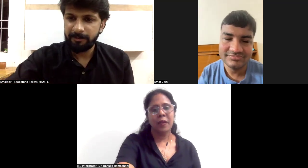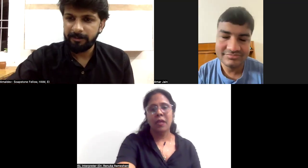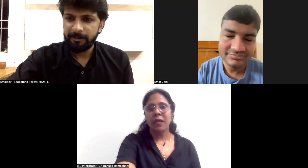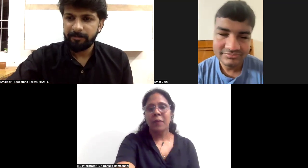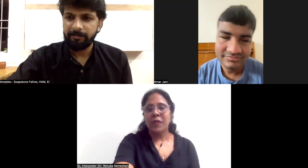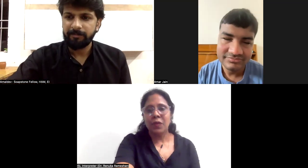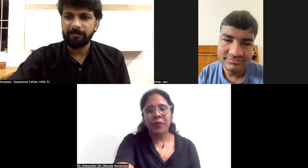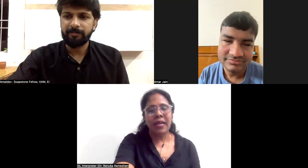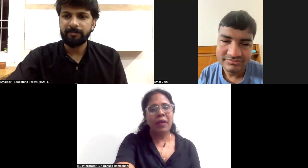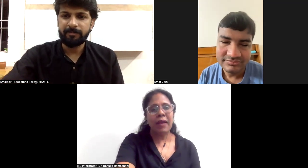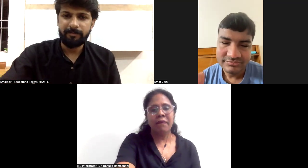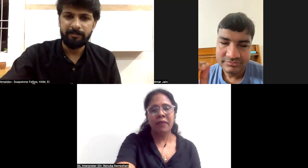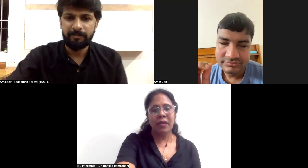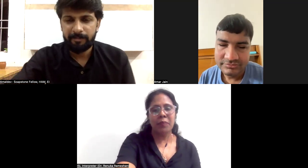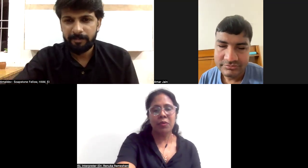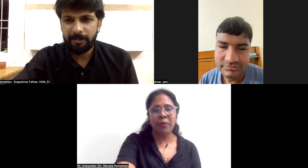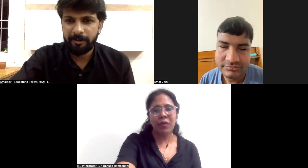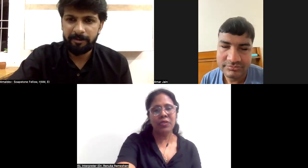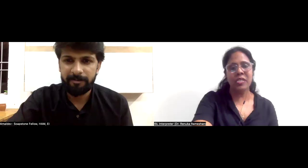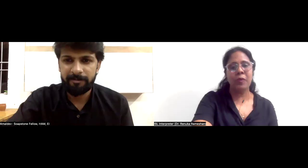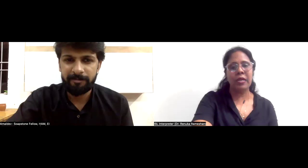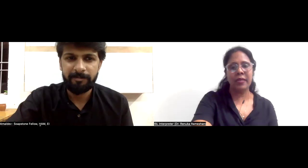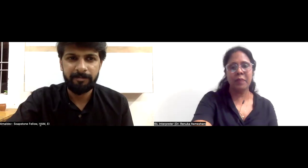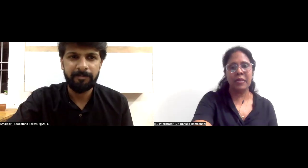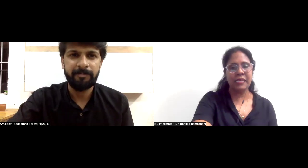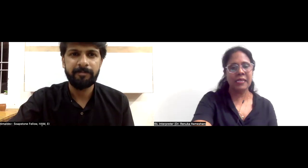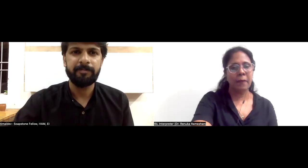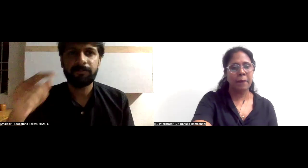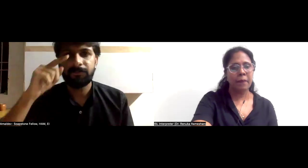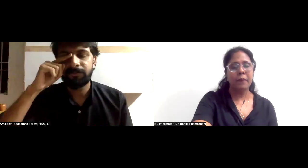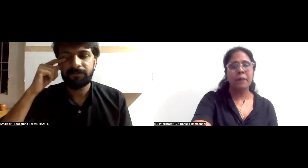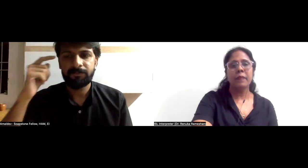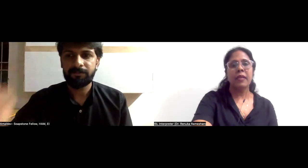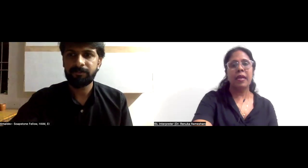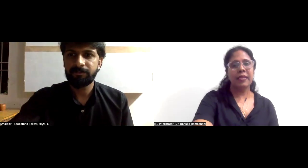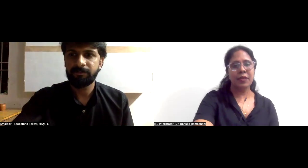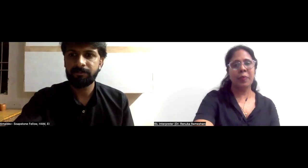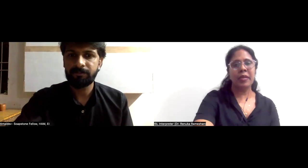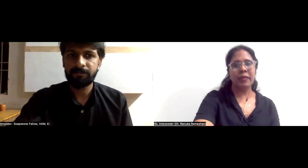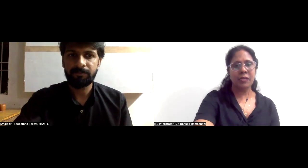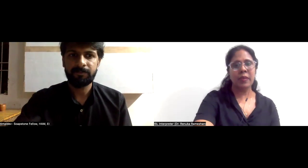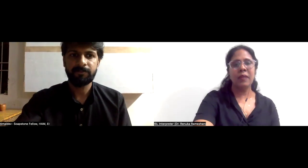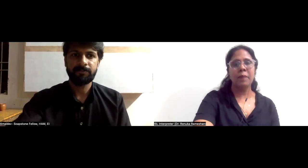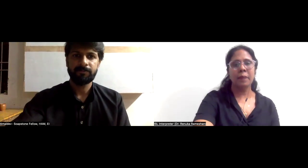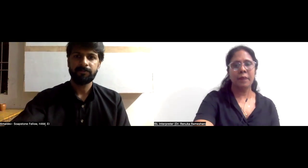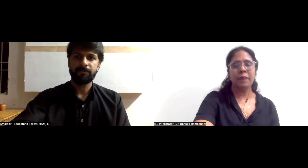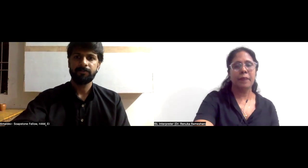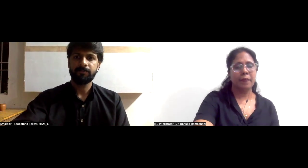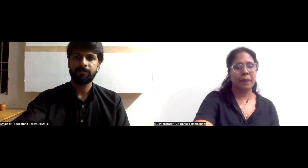explanation. Could we now have Nipun Malhotra spotlighted, please? And the interpreter as well.